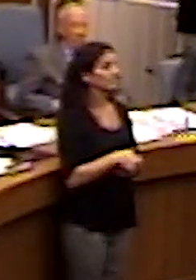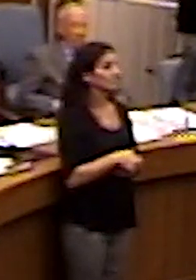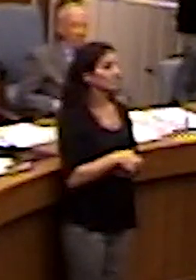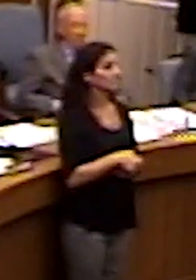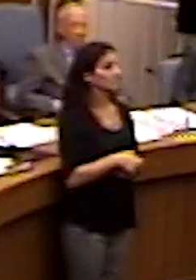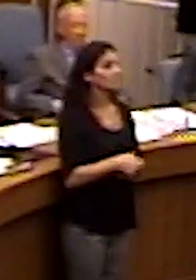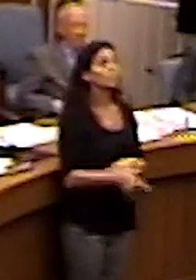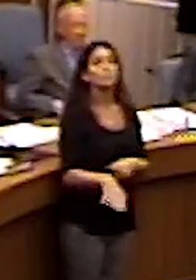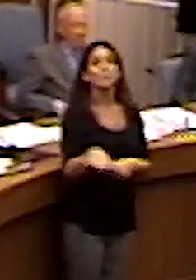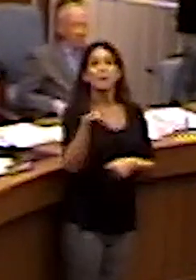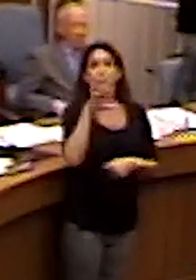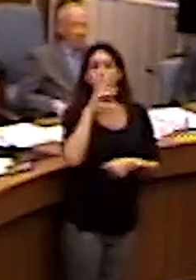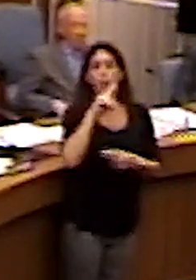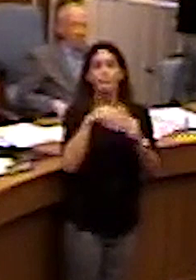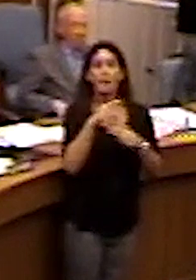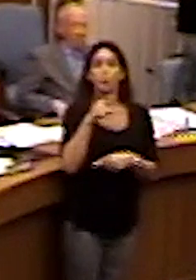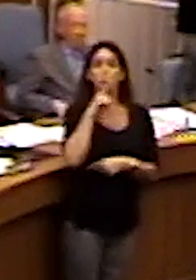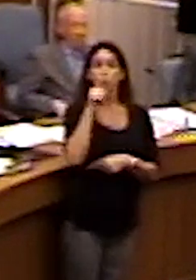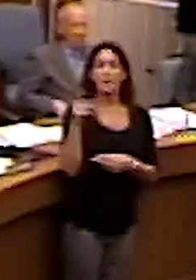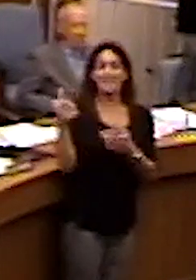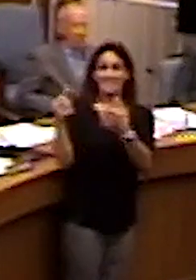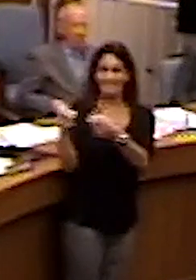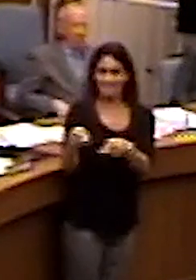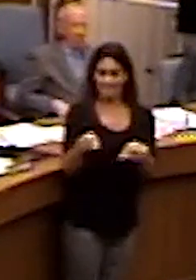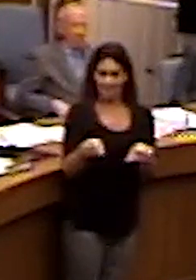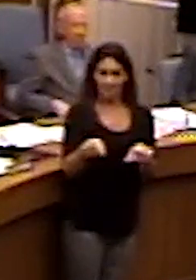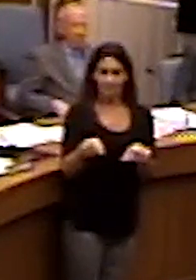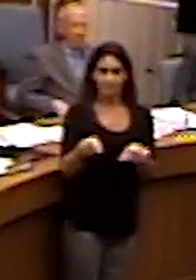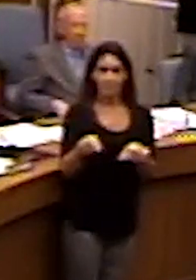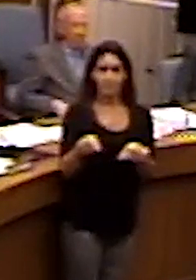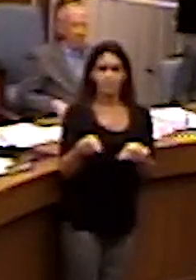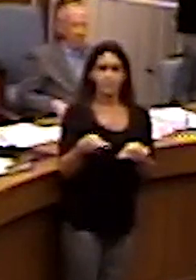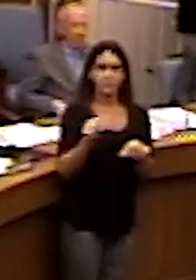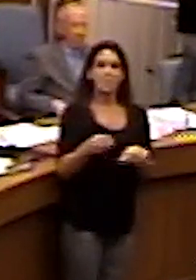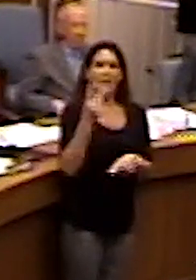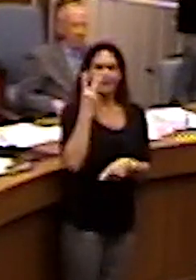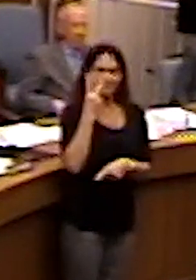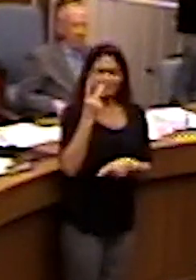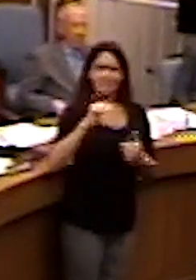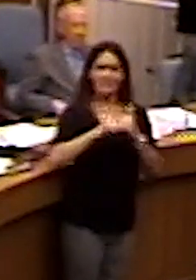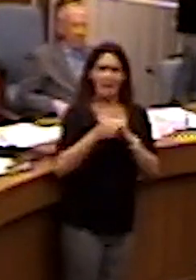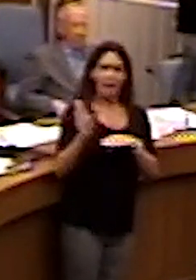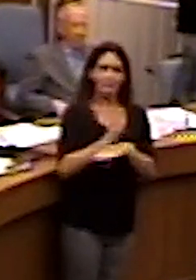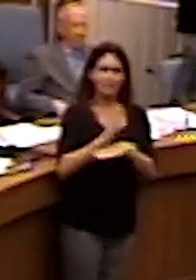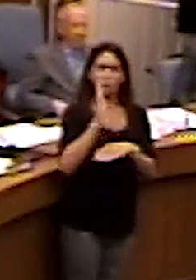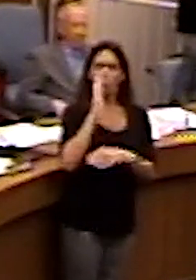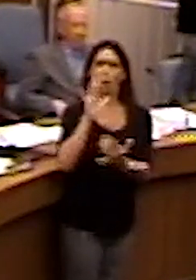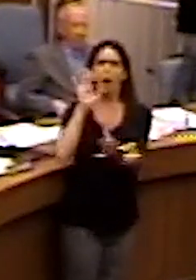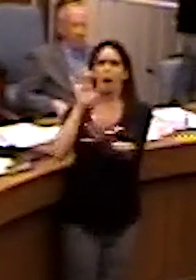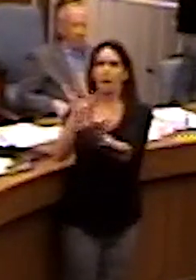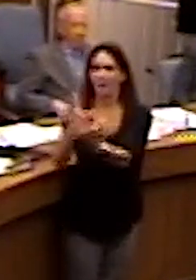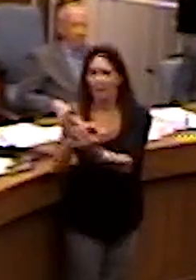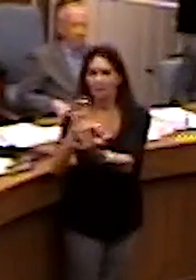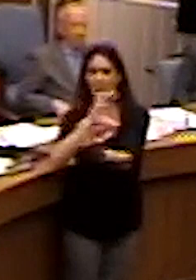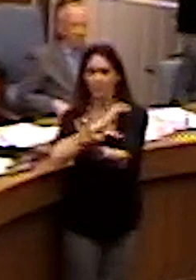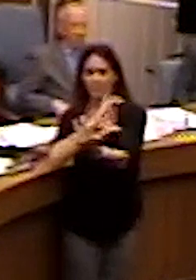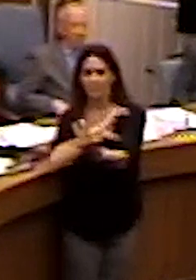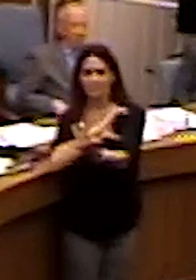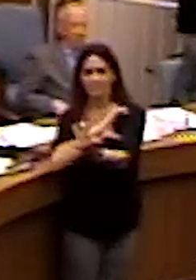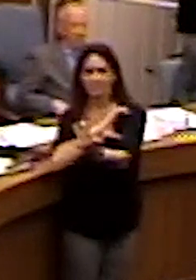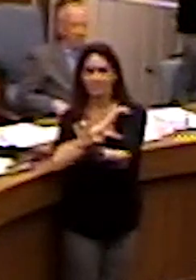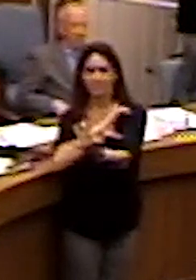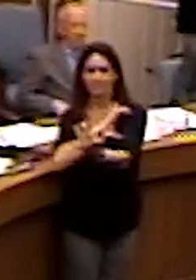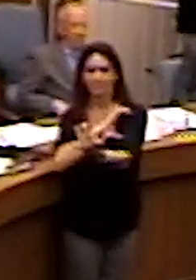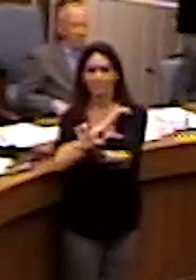I'm talking about real incidents, and I see how businesses will contact the police.